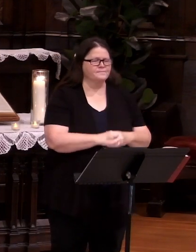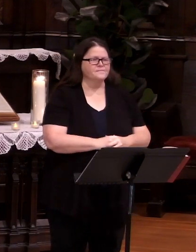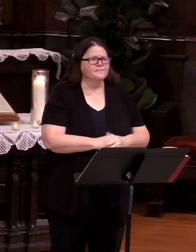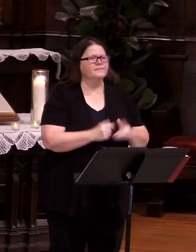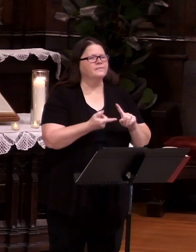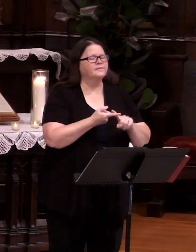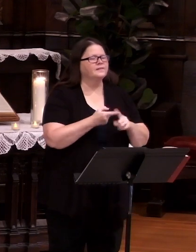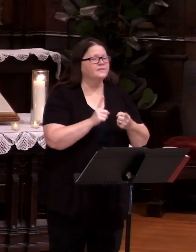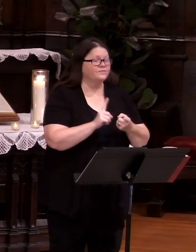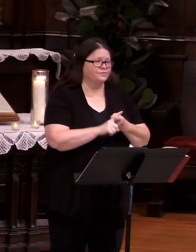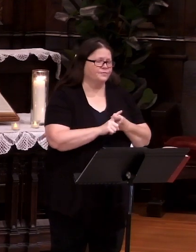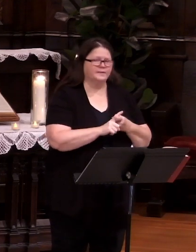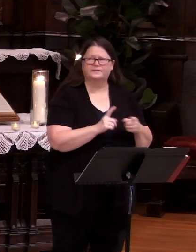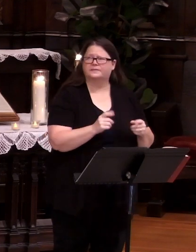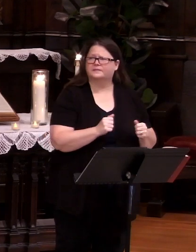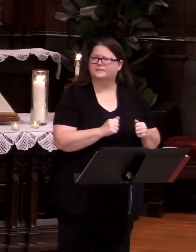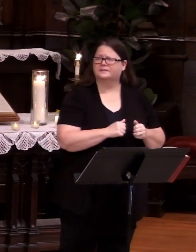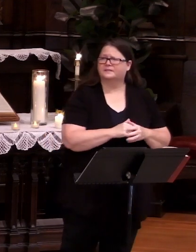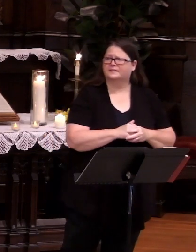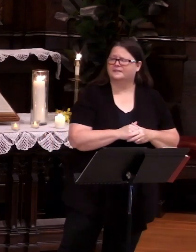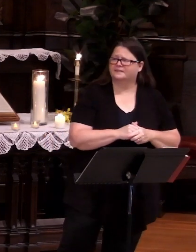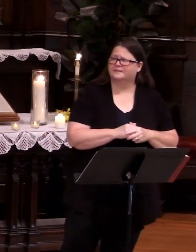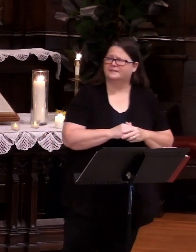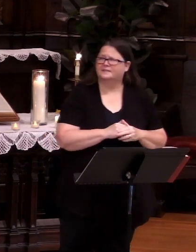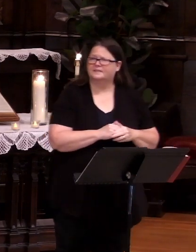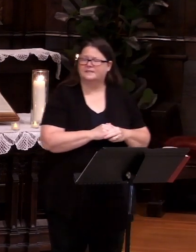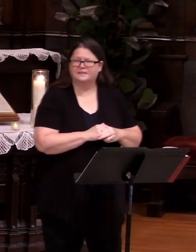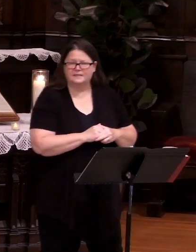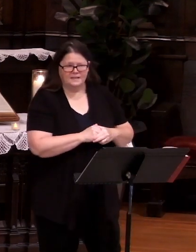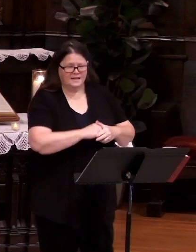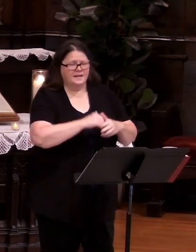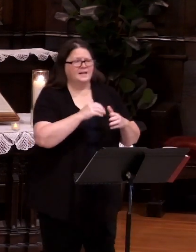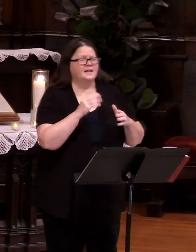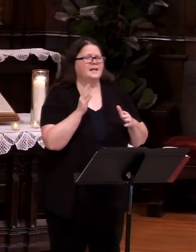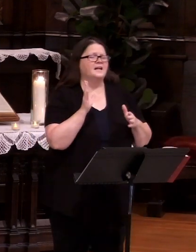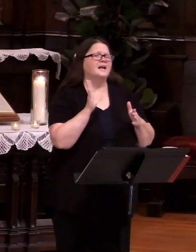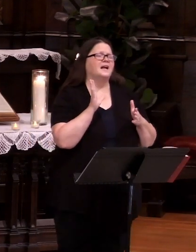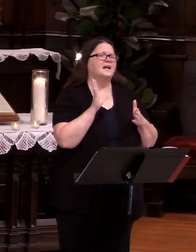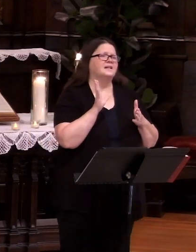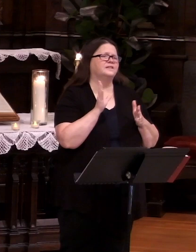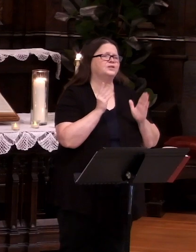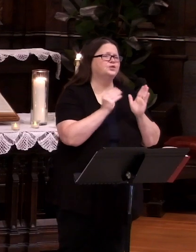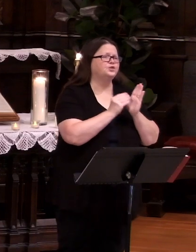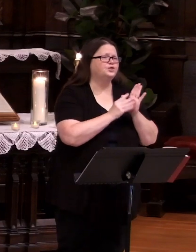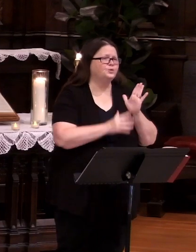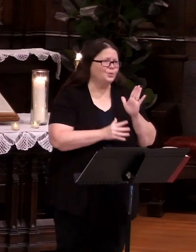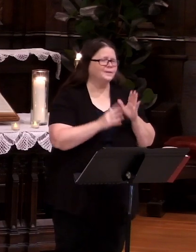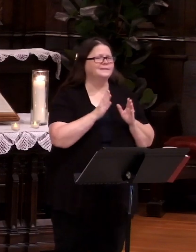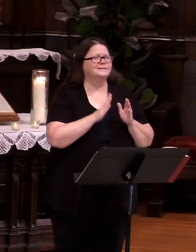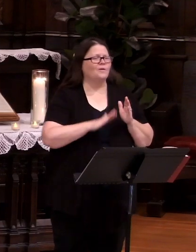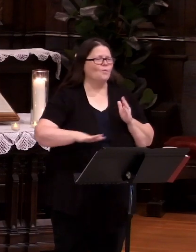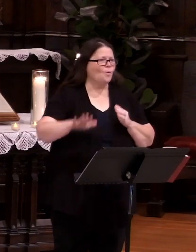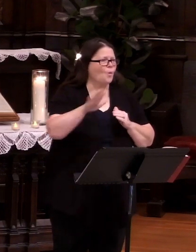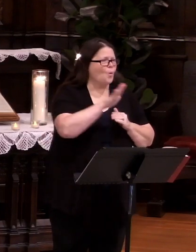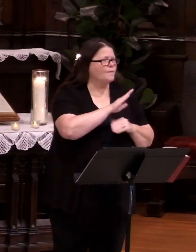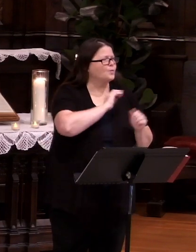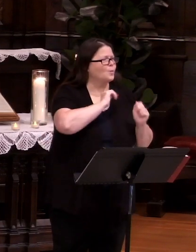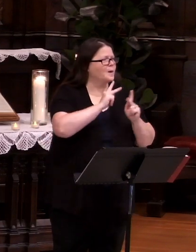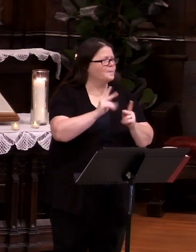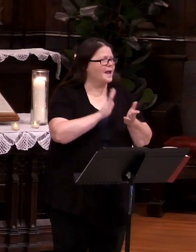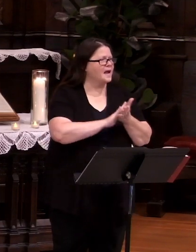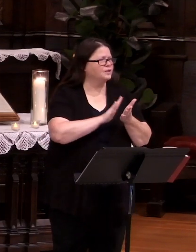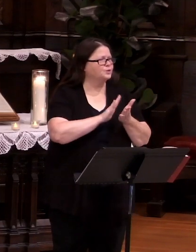Friends, students in Hartford and really all over our region will be headed back to school and to their classrooms